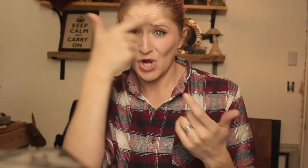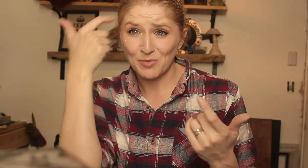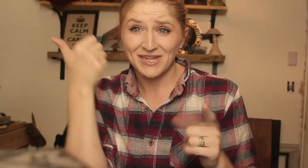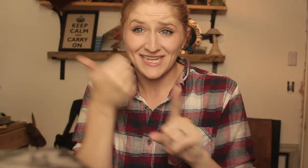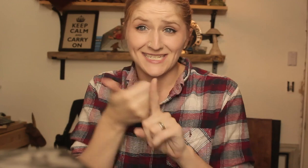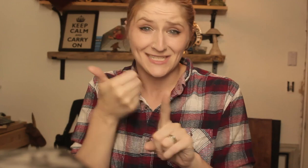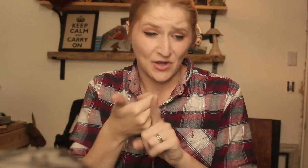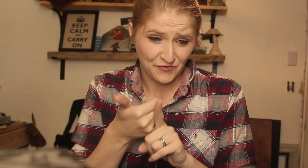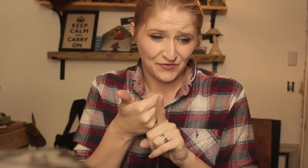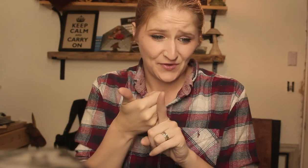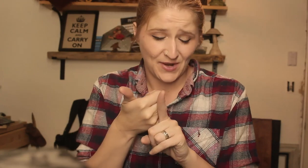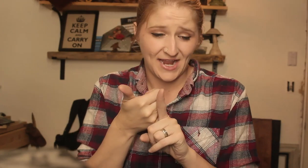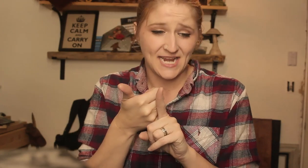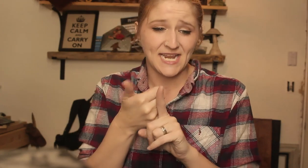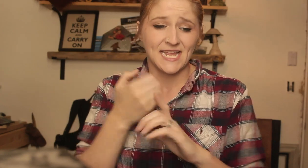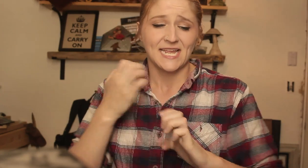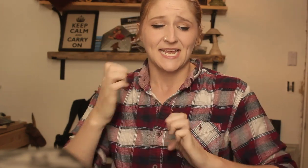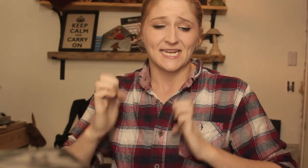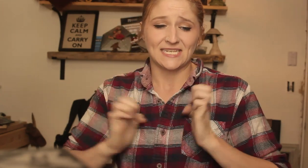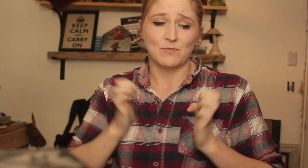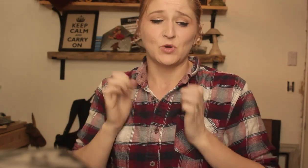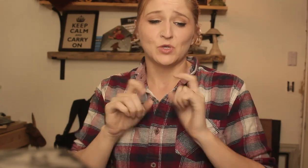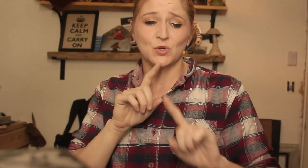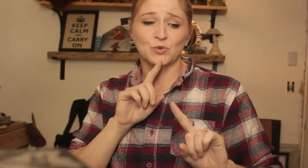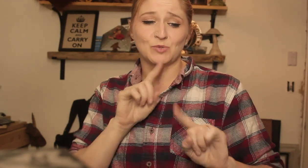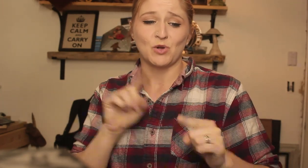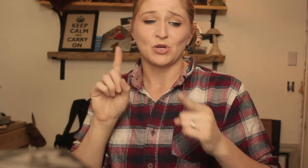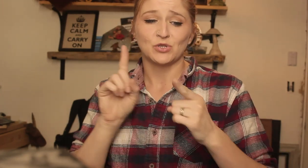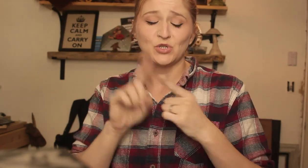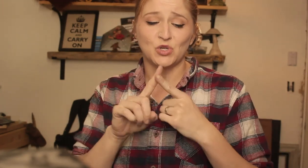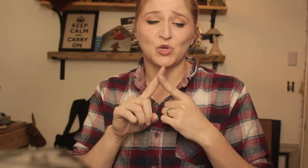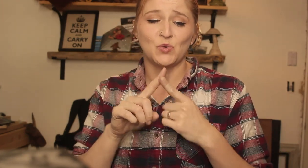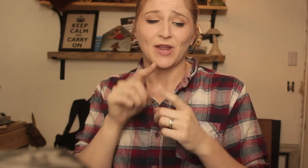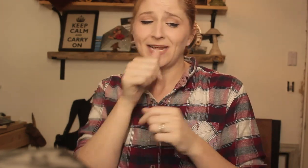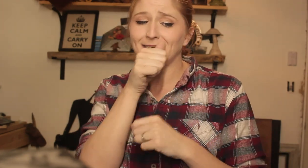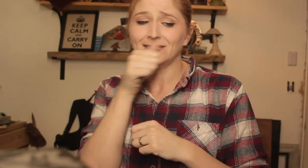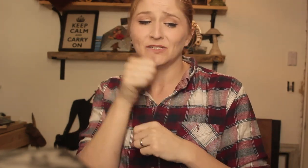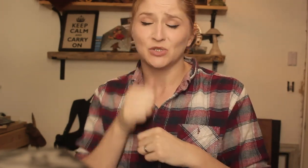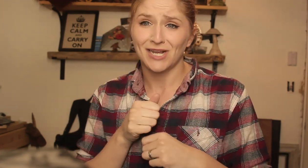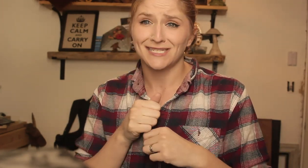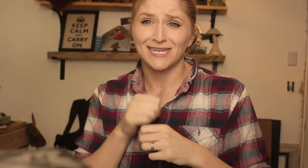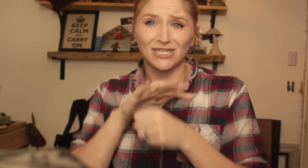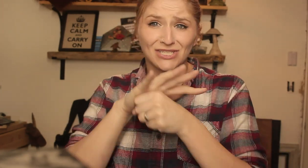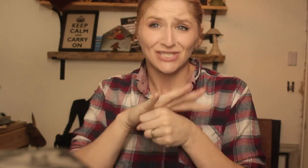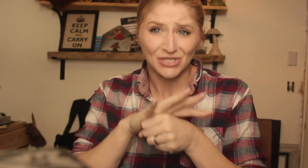trauma itself, okay? It's an emotional response to a distressing